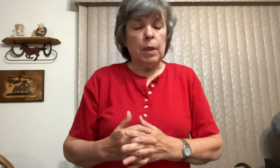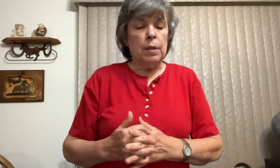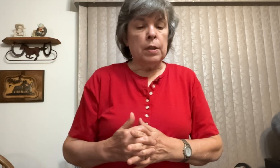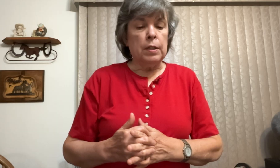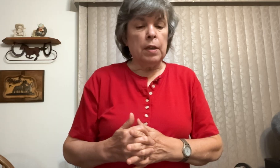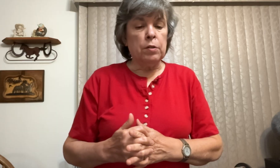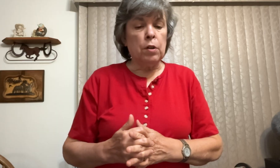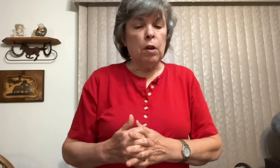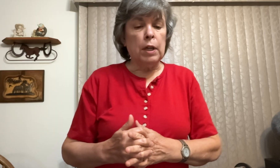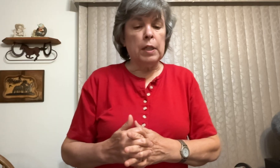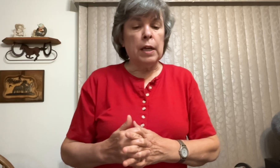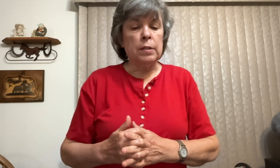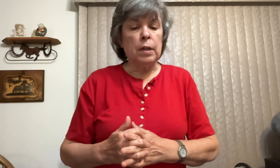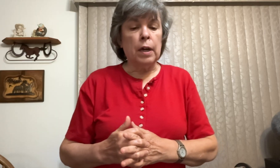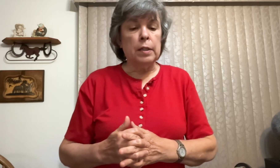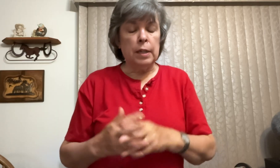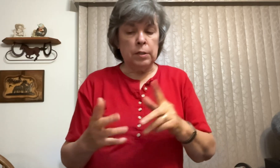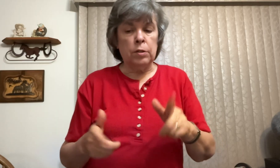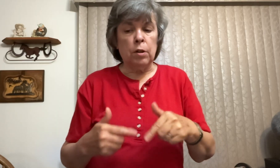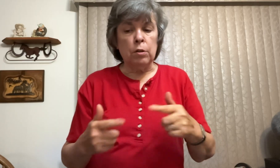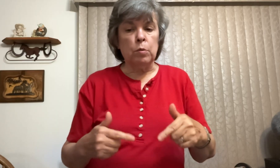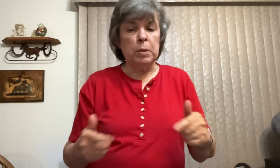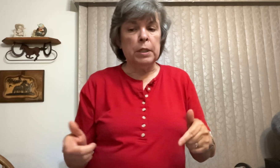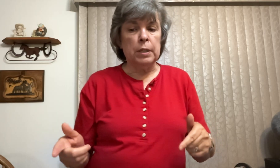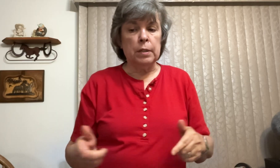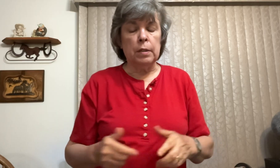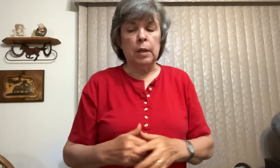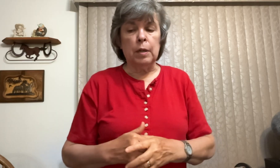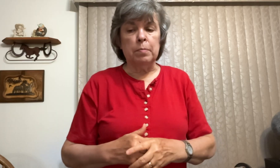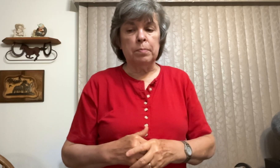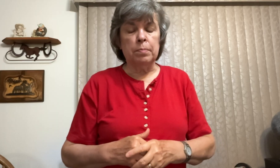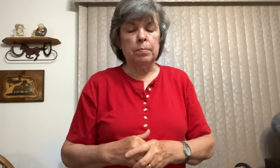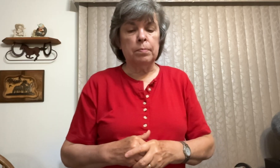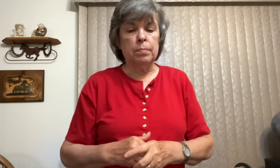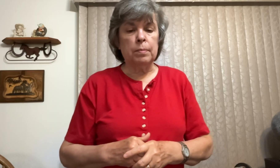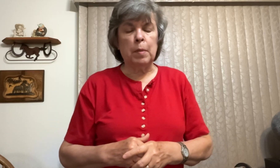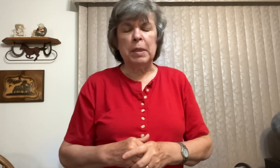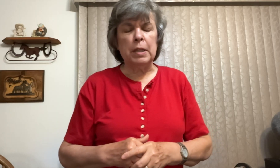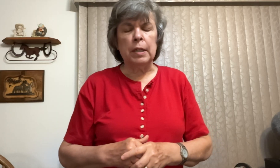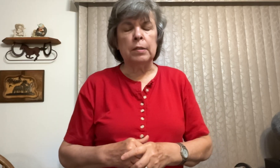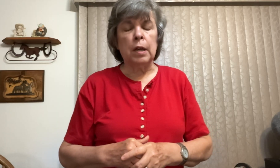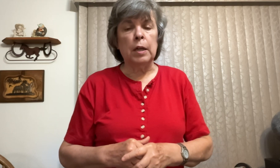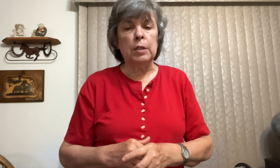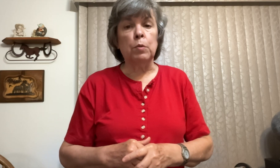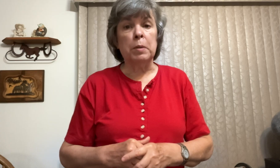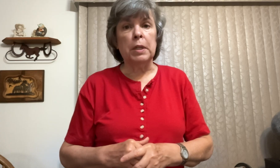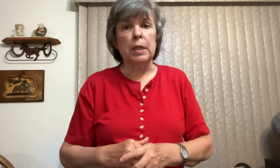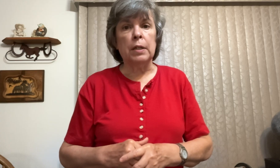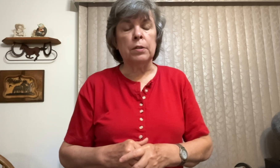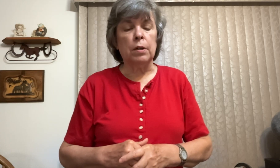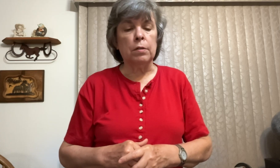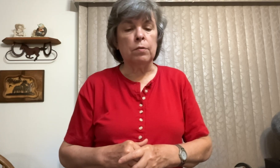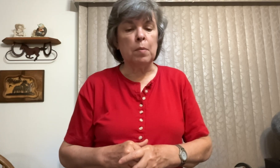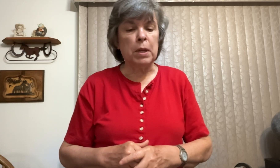Then another song in that sign. The next songs will be in, the next signs will be in that song, from that